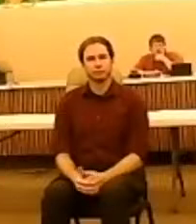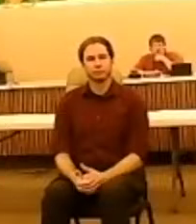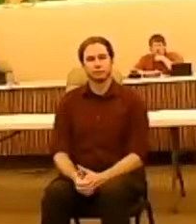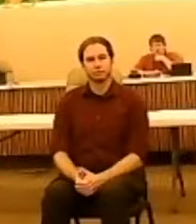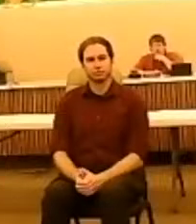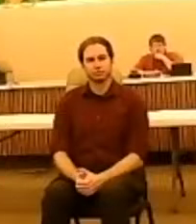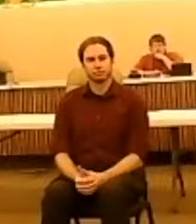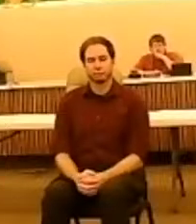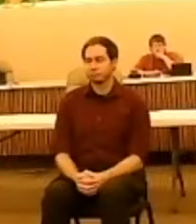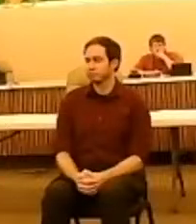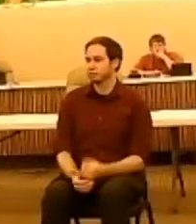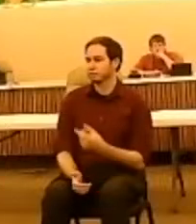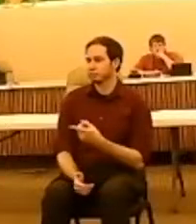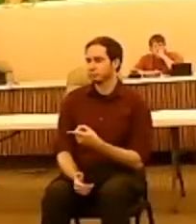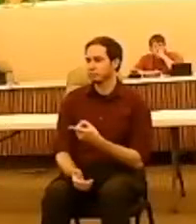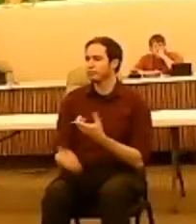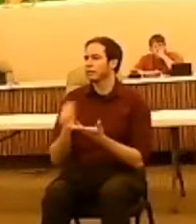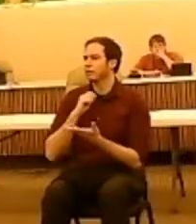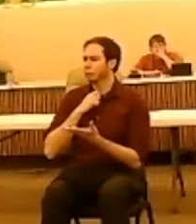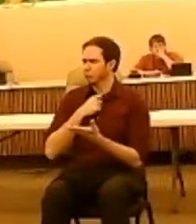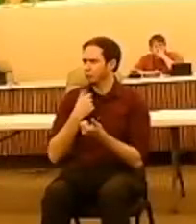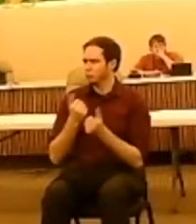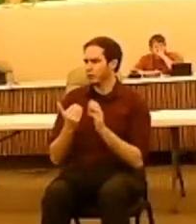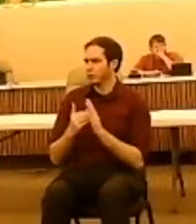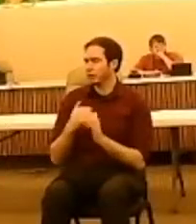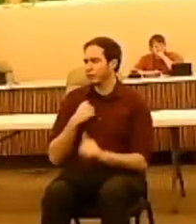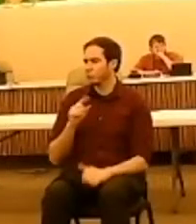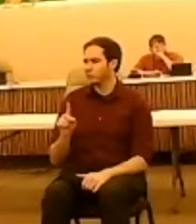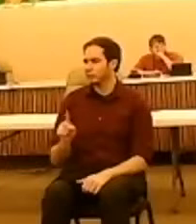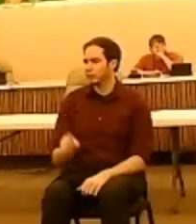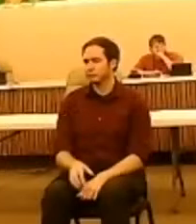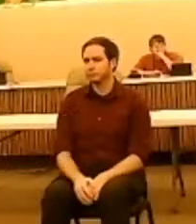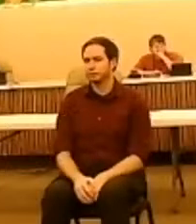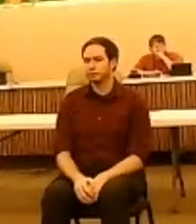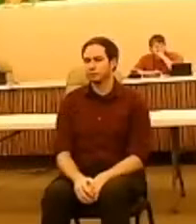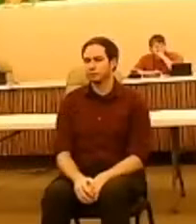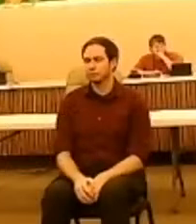Well, Dorothy, I still have you muted. Let's try that again.